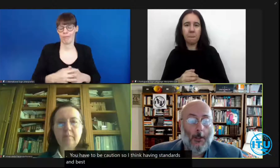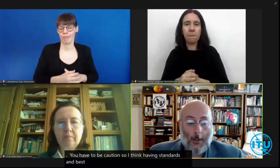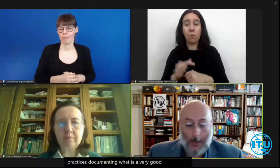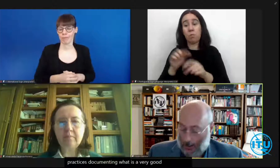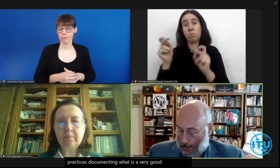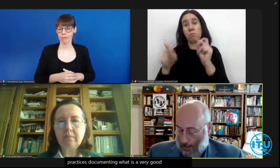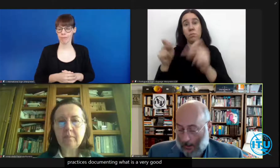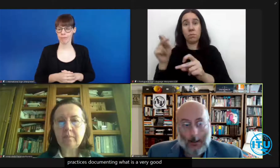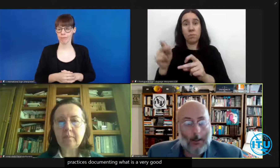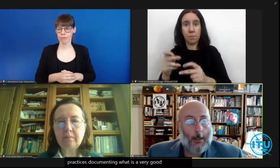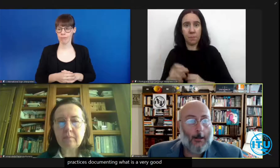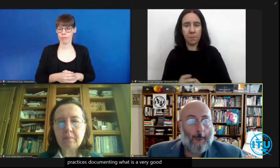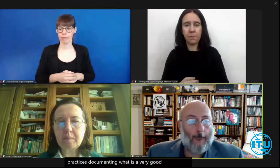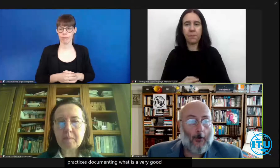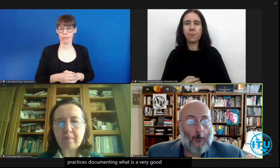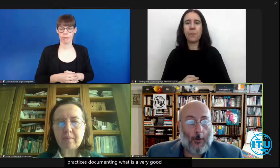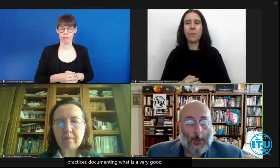good.